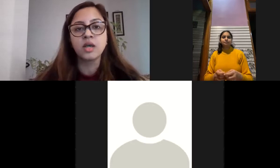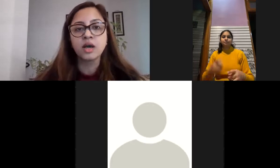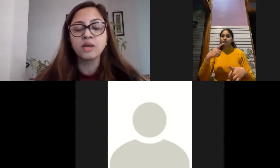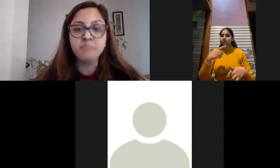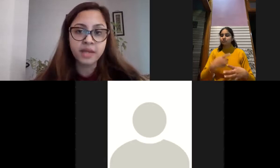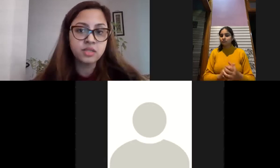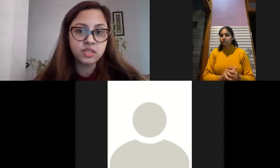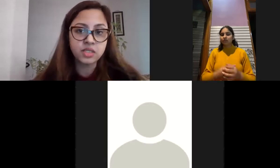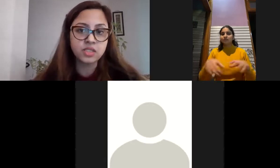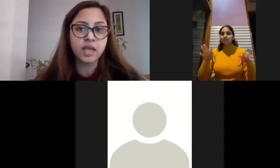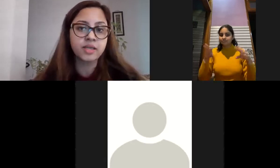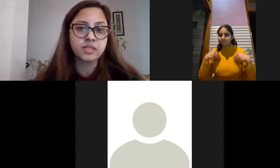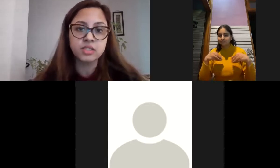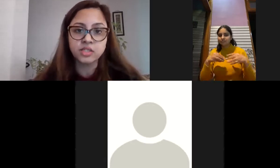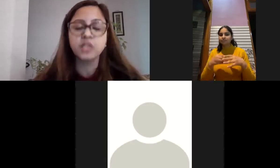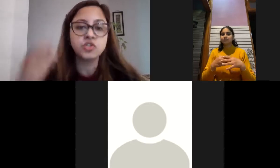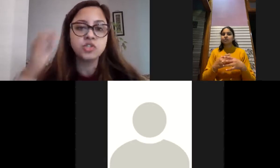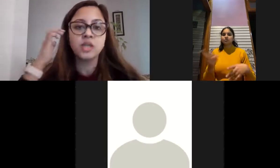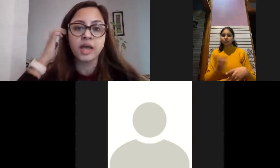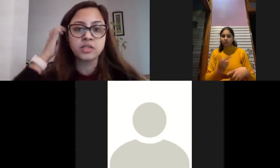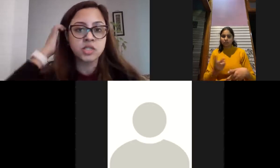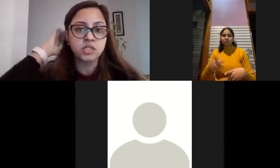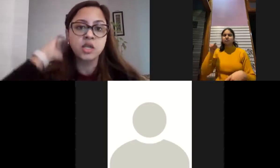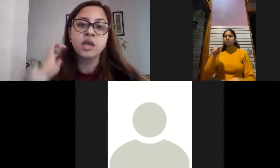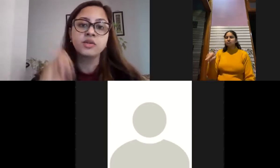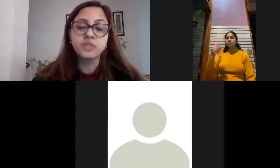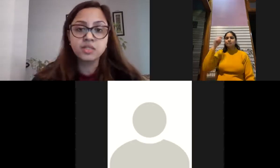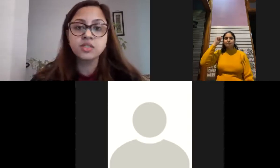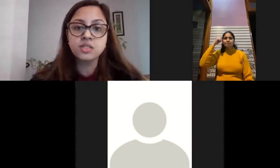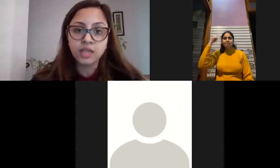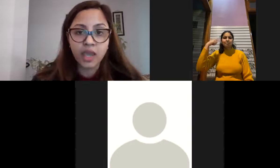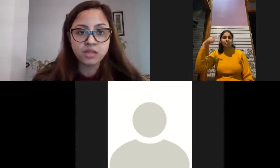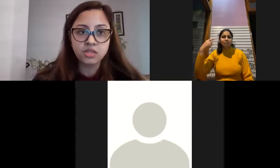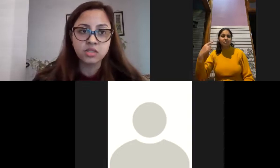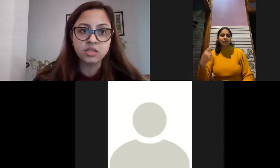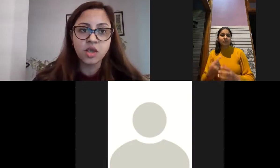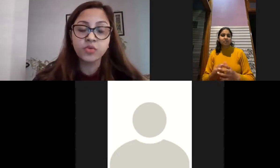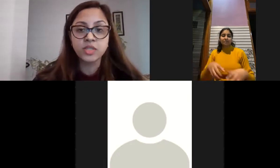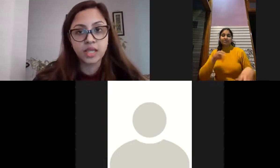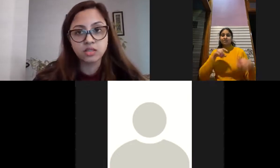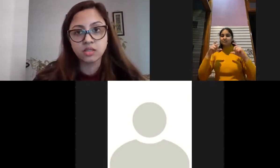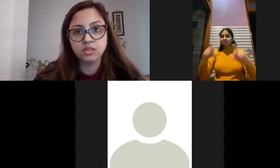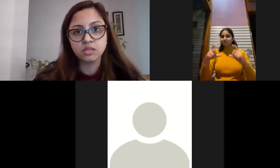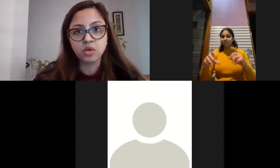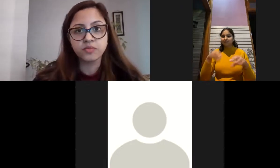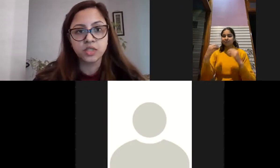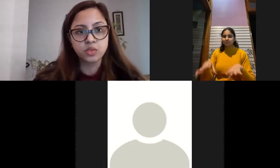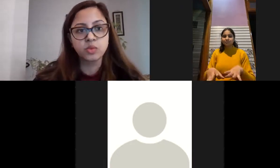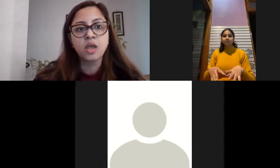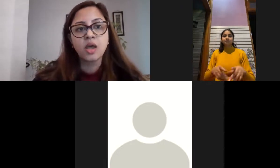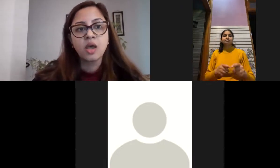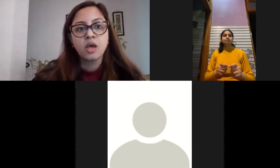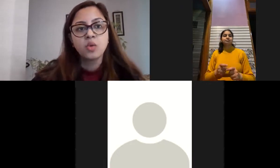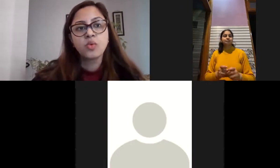other. Her madness is as essential as is Grace's carelessness for the existence of the